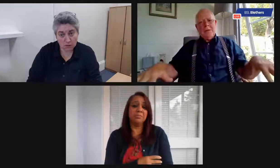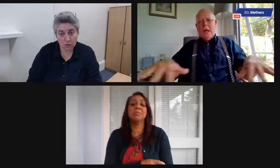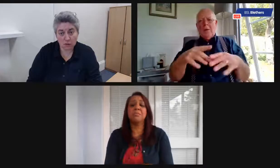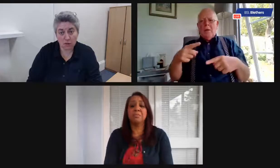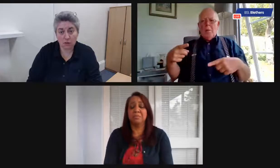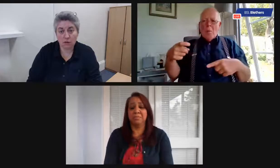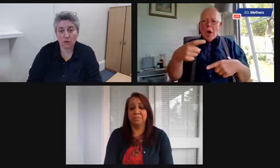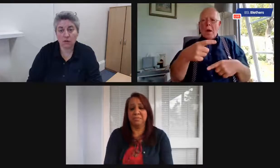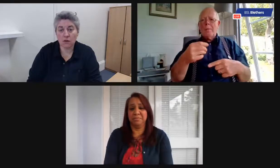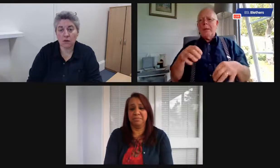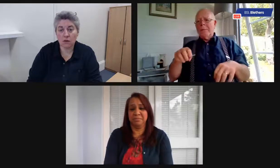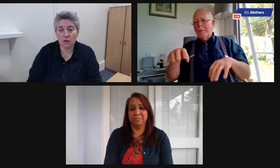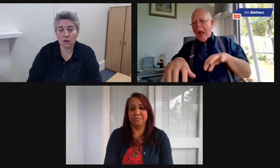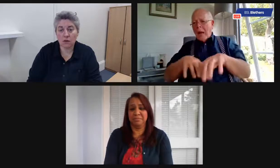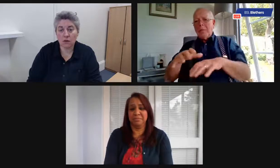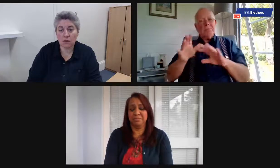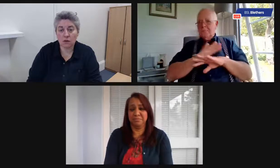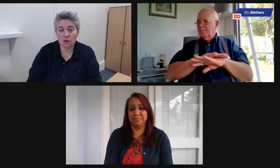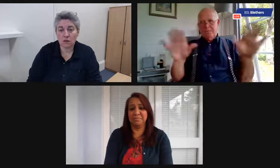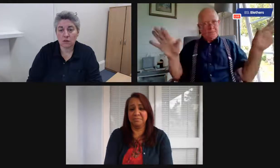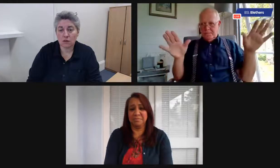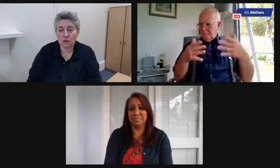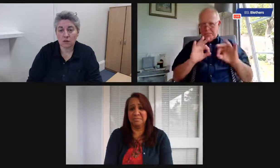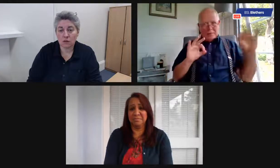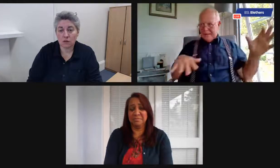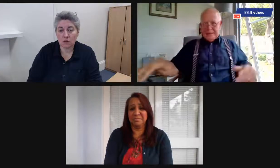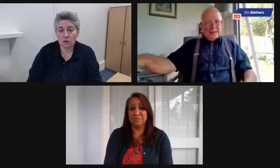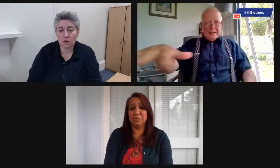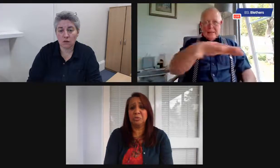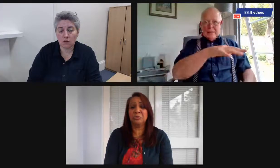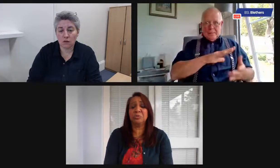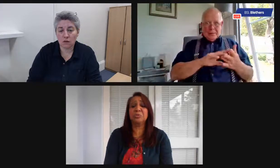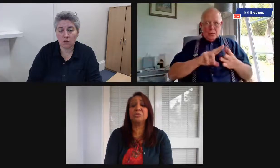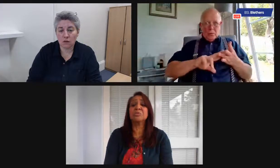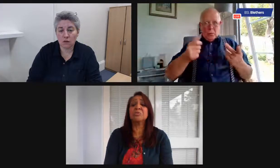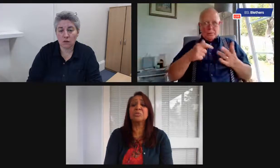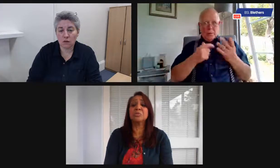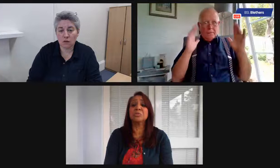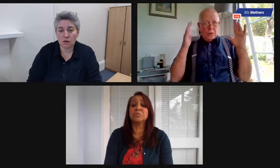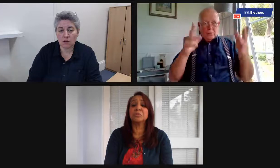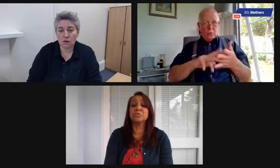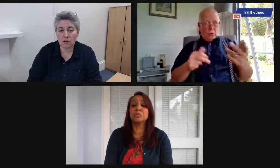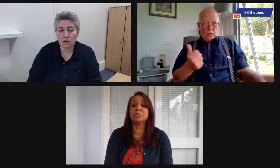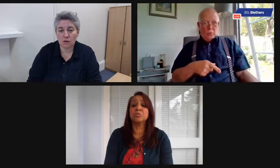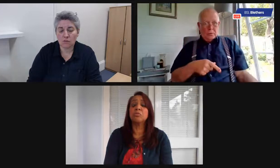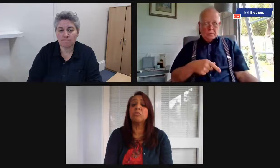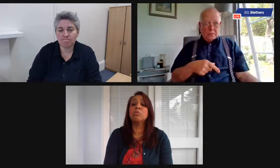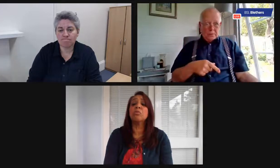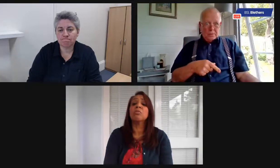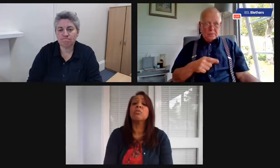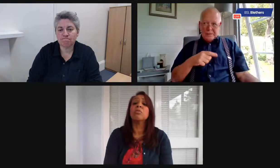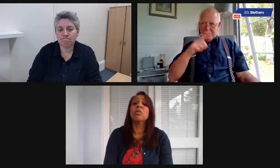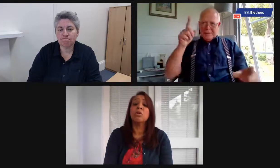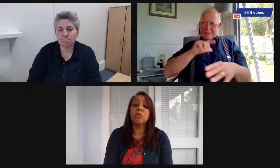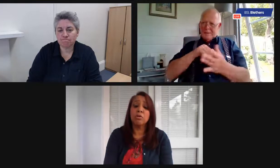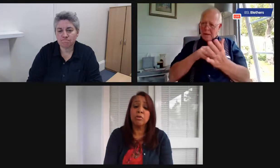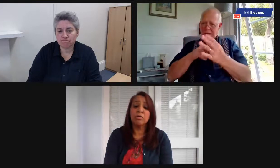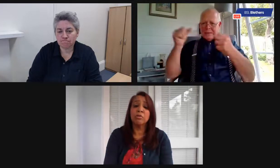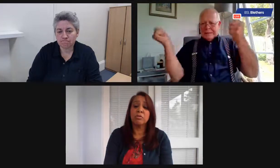to root into. They can be, and they will kill everything around them. They will kind of